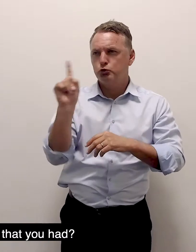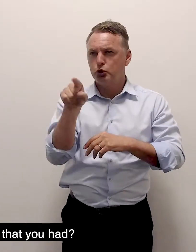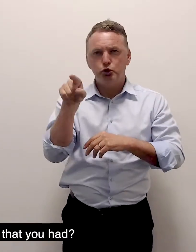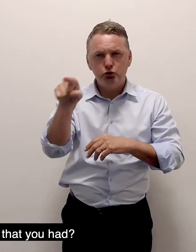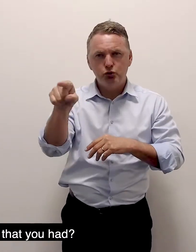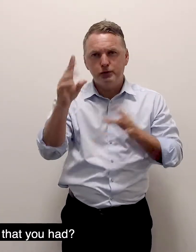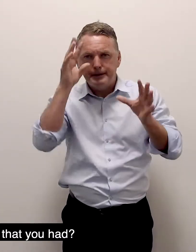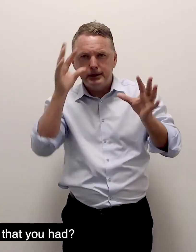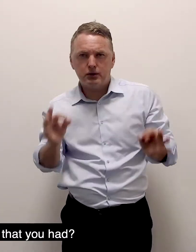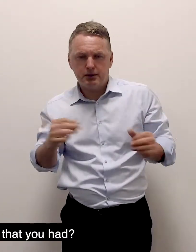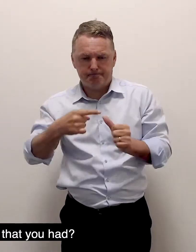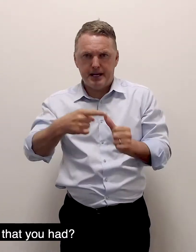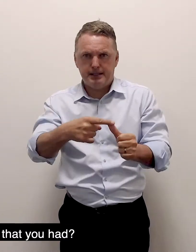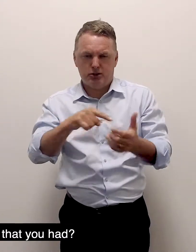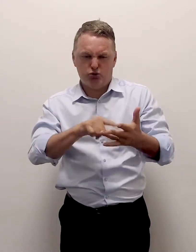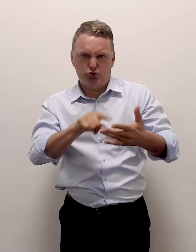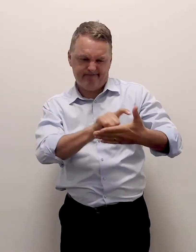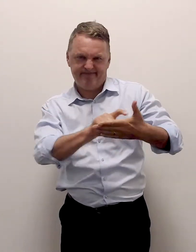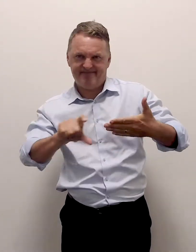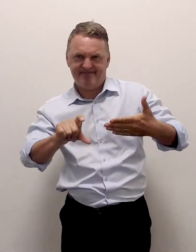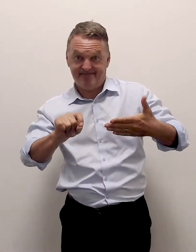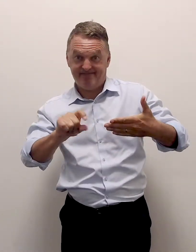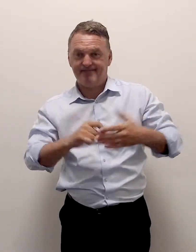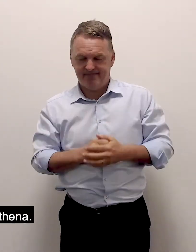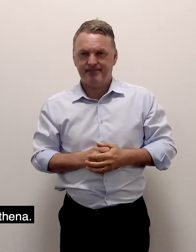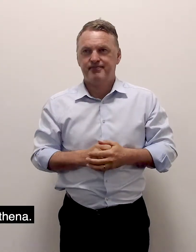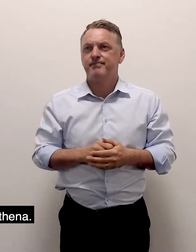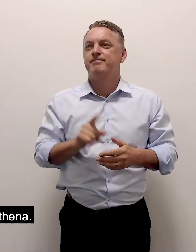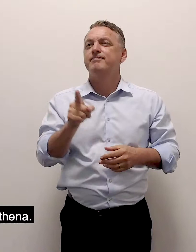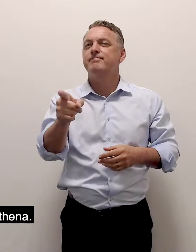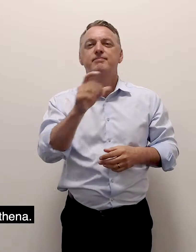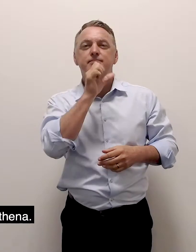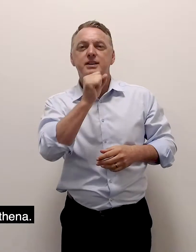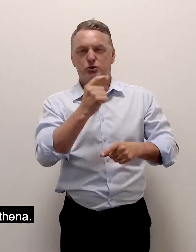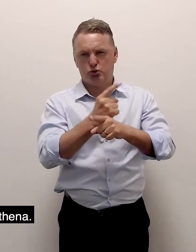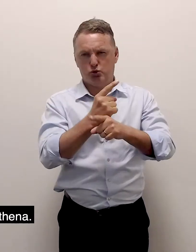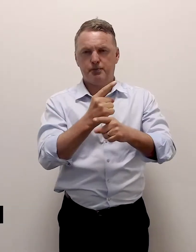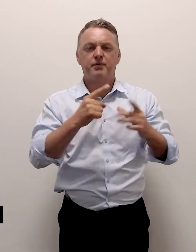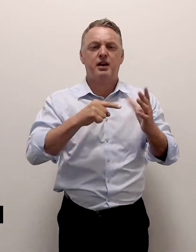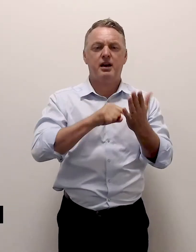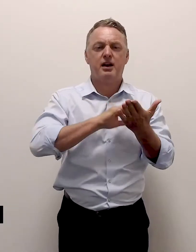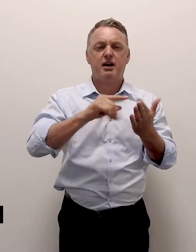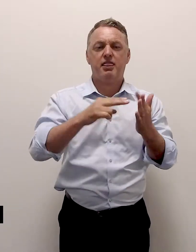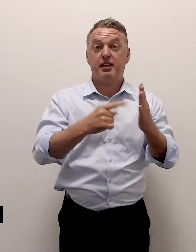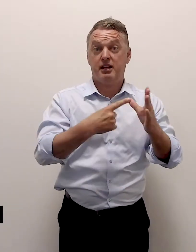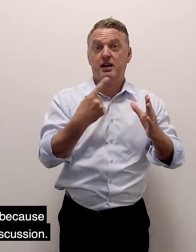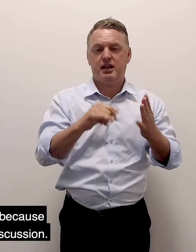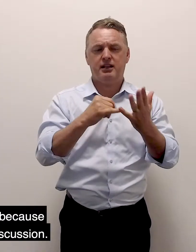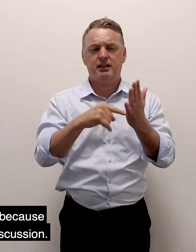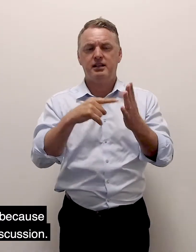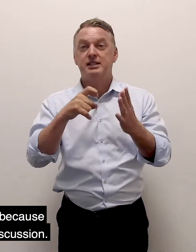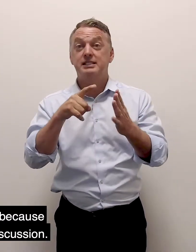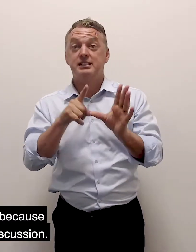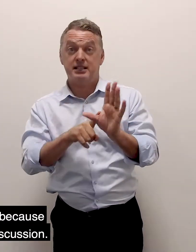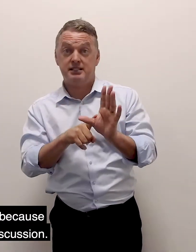were your 2 people that you had? We had Athena and Stacey. Stacey. Let's